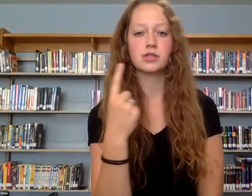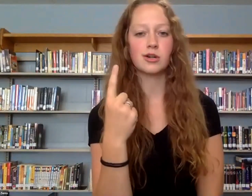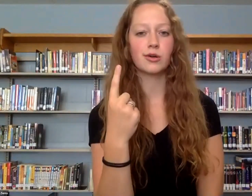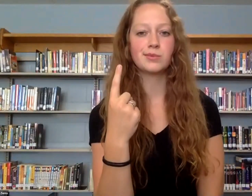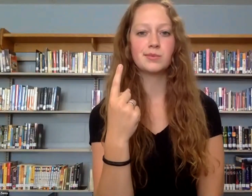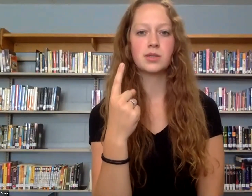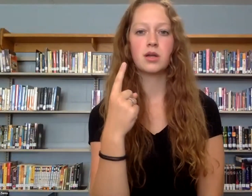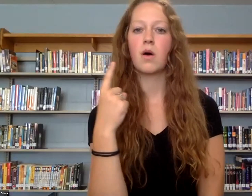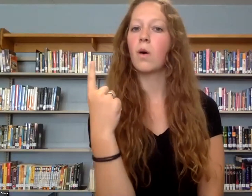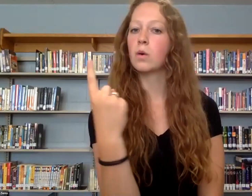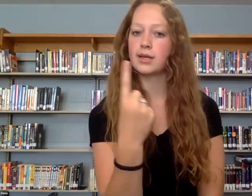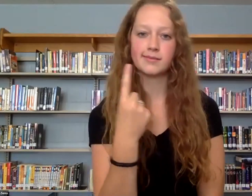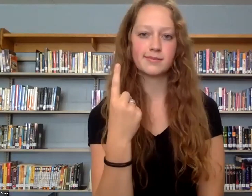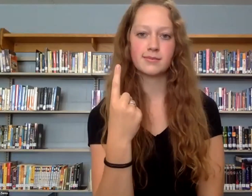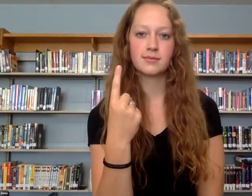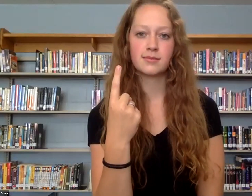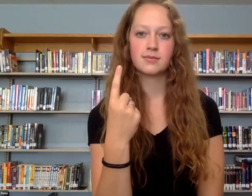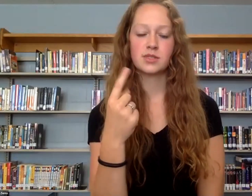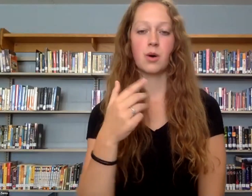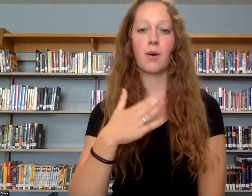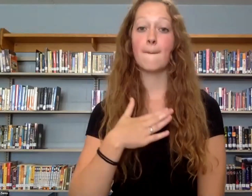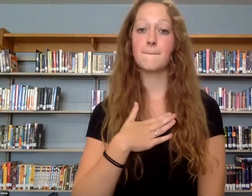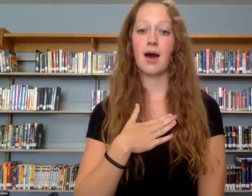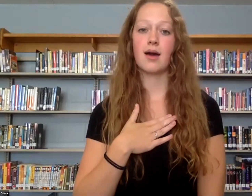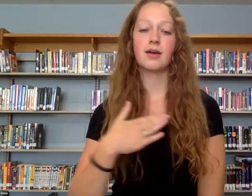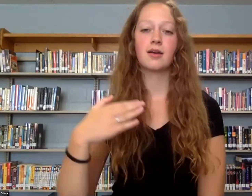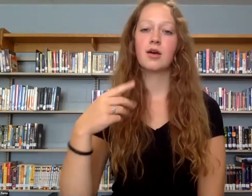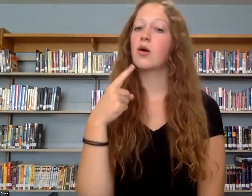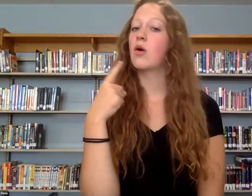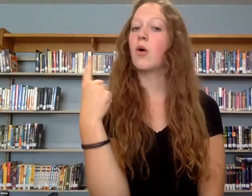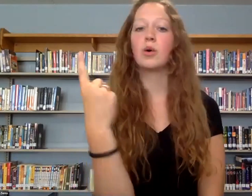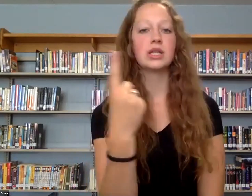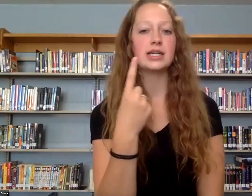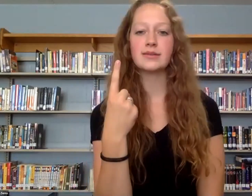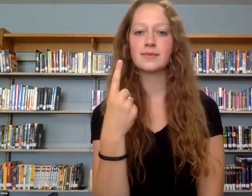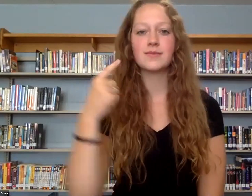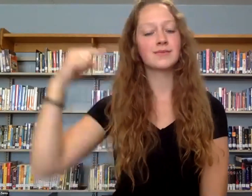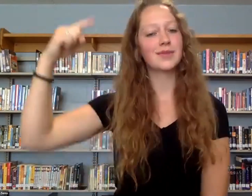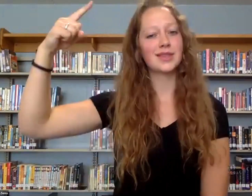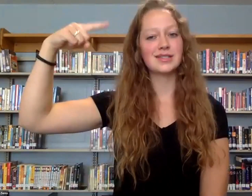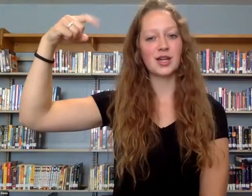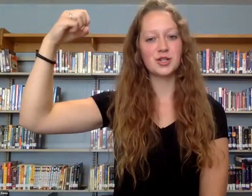circle. Only. So my only